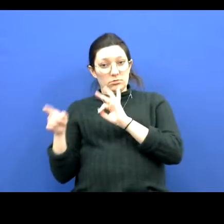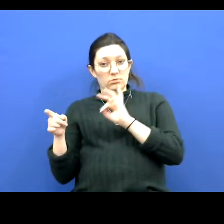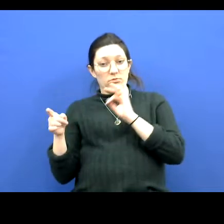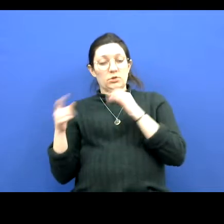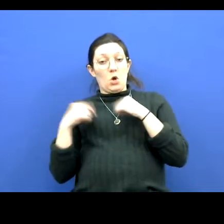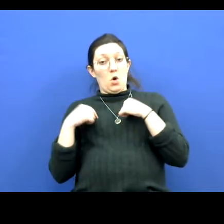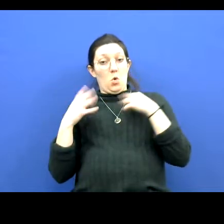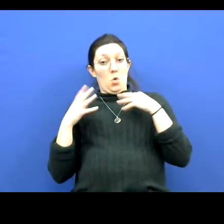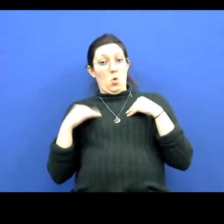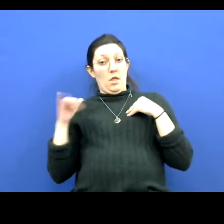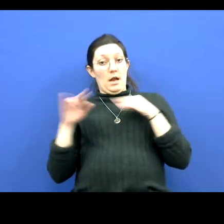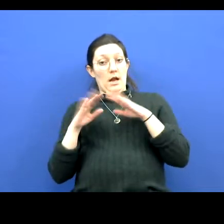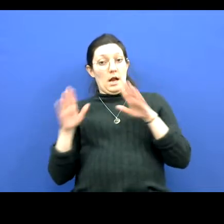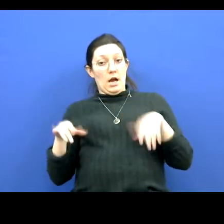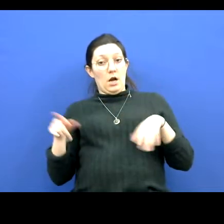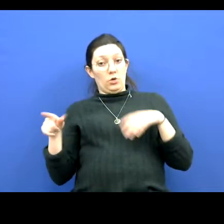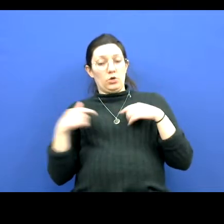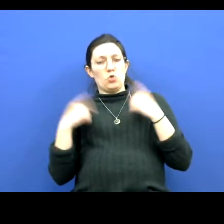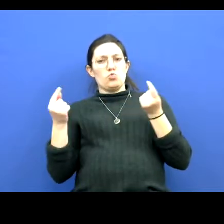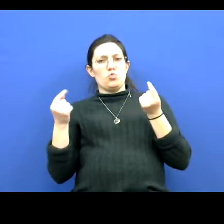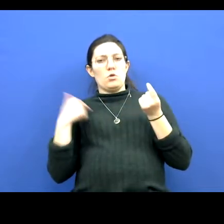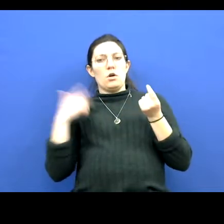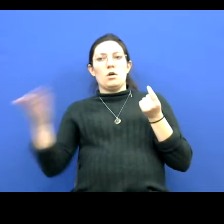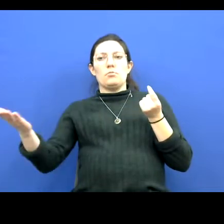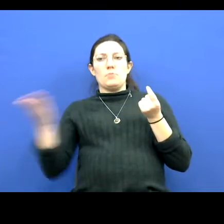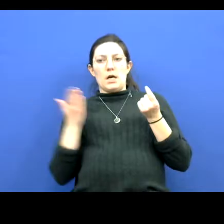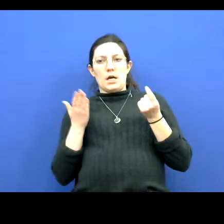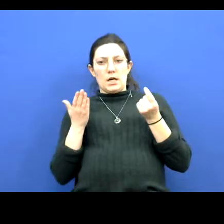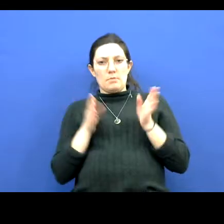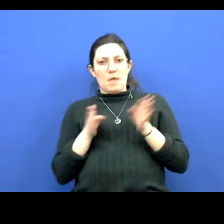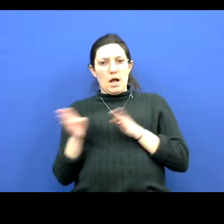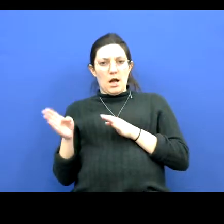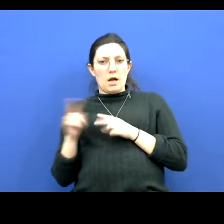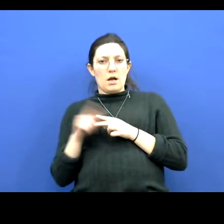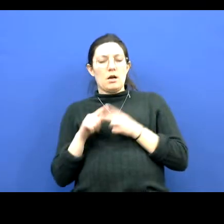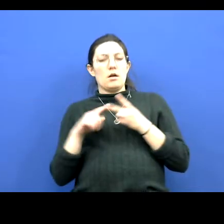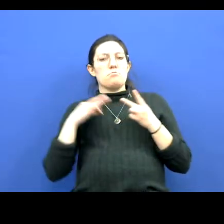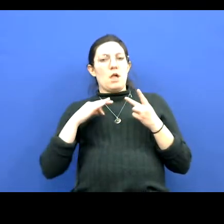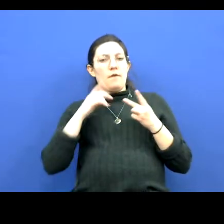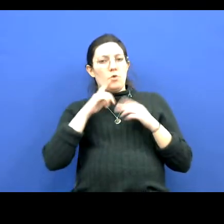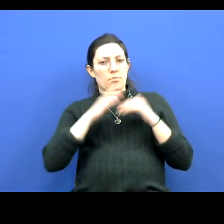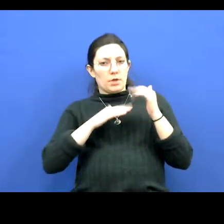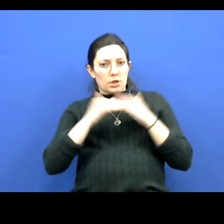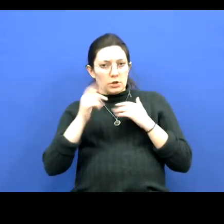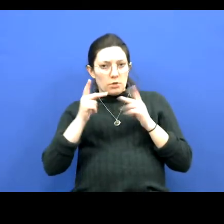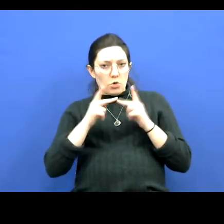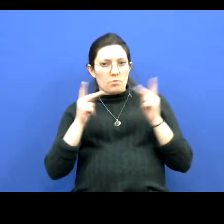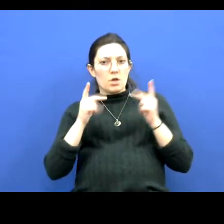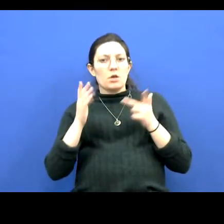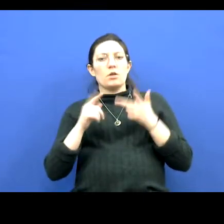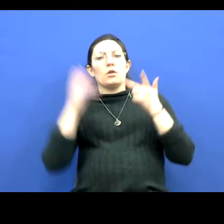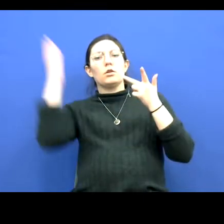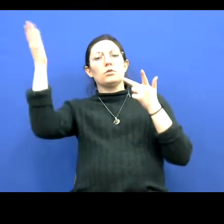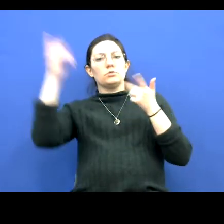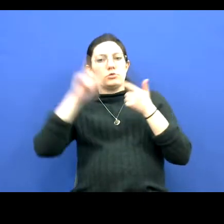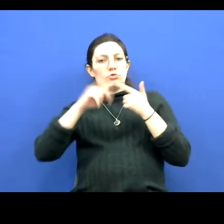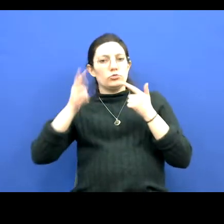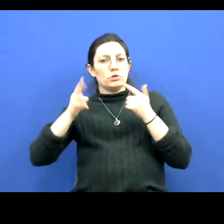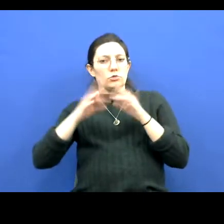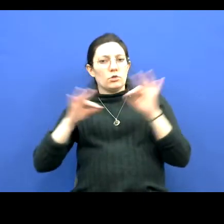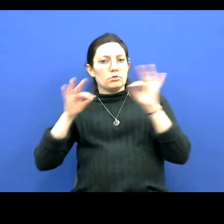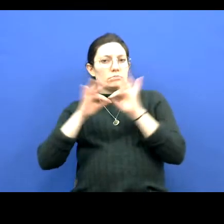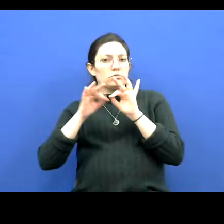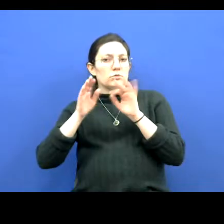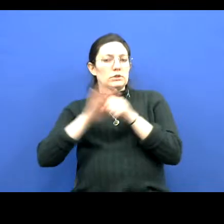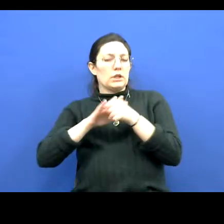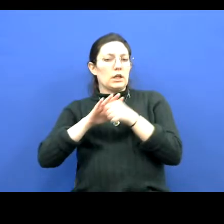owner, you submit the plans, you apply for the building permit, it gets kicked up to the historic site committee, they have to